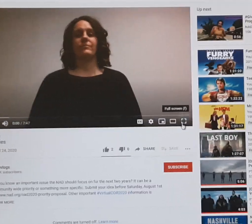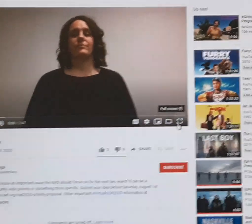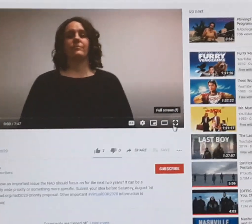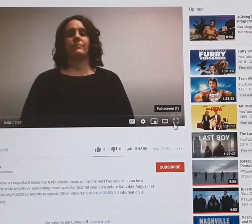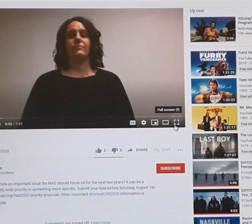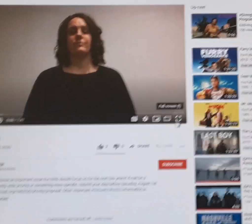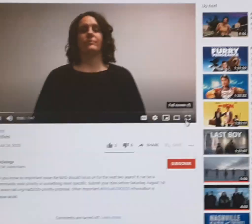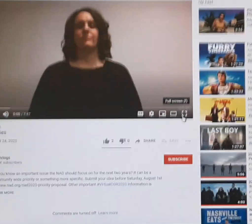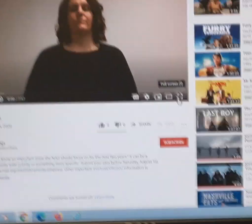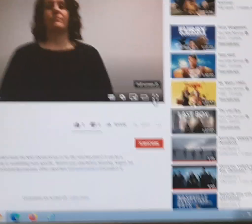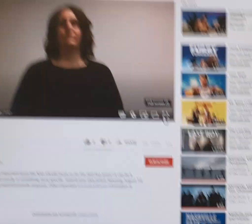24th, 2020.